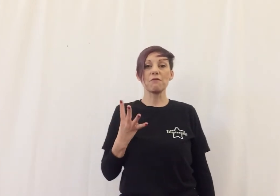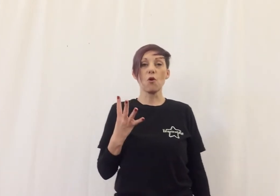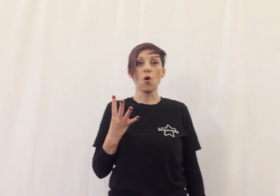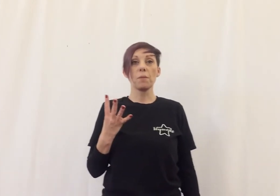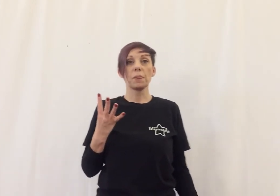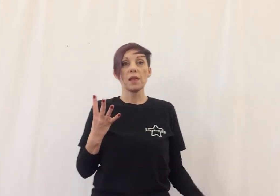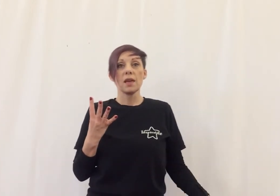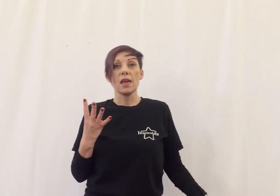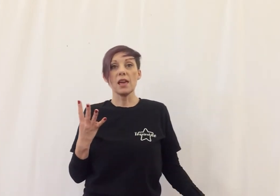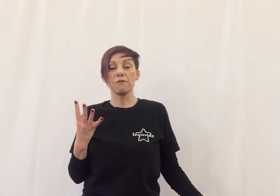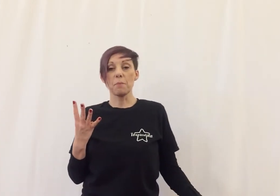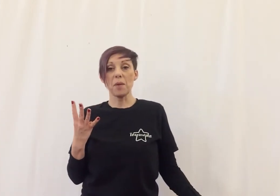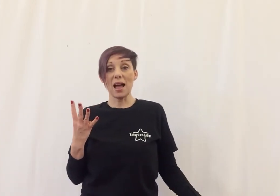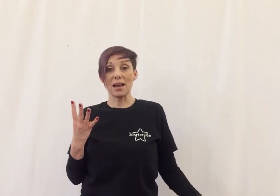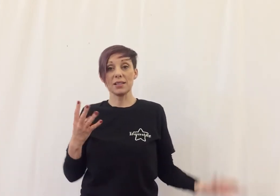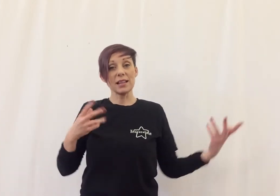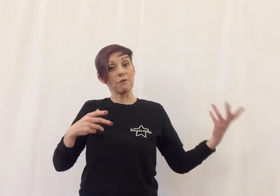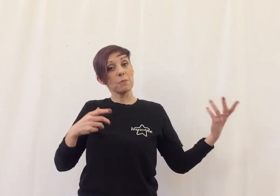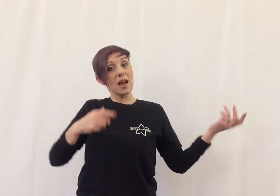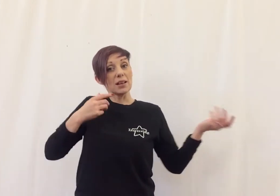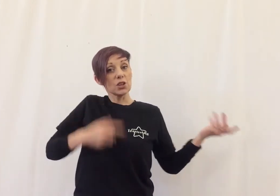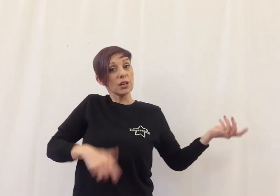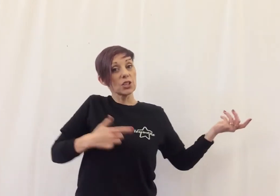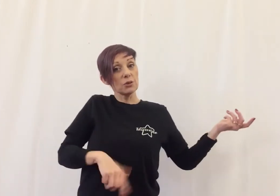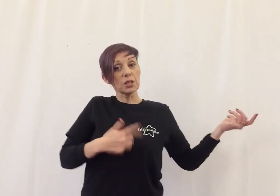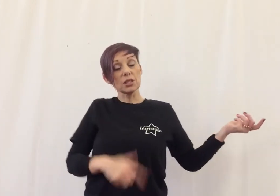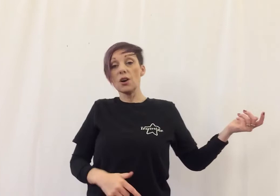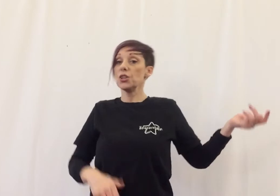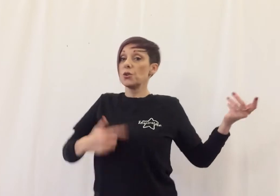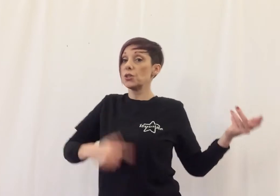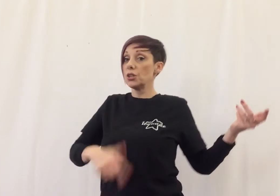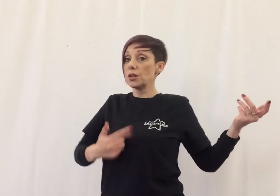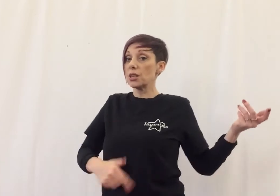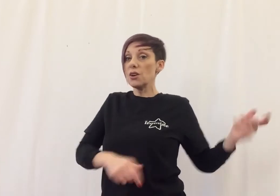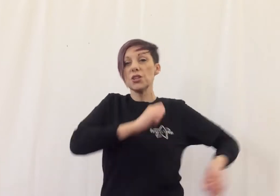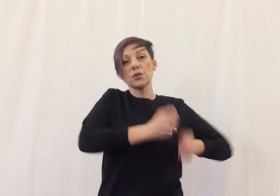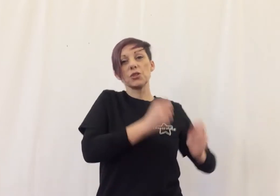4, if the band, now for the band, I chose guitar. You could do guitar, you could do